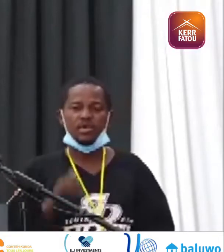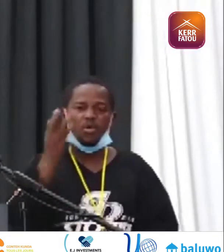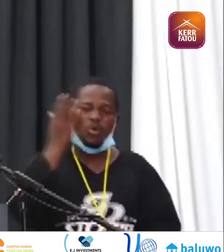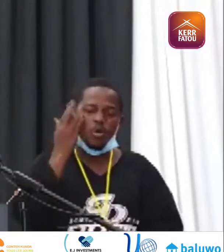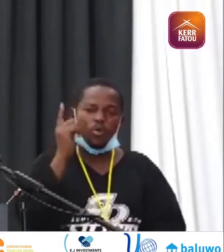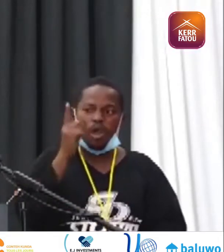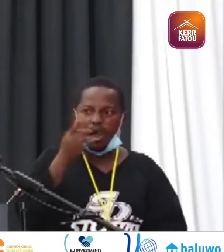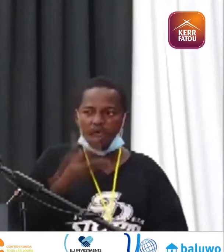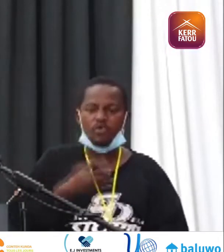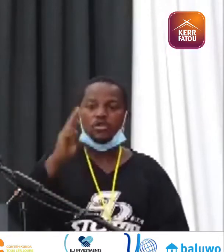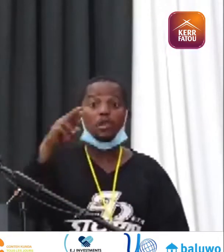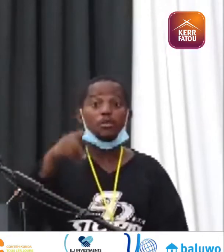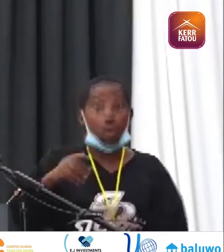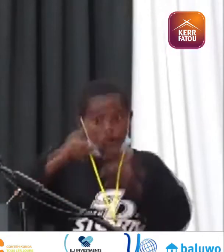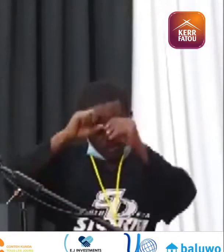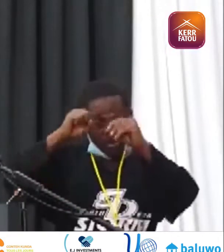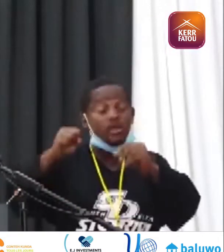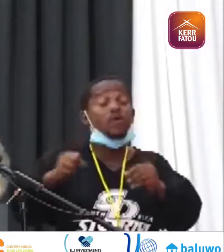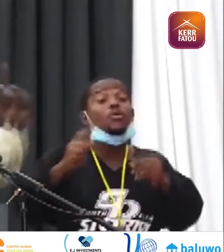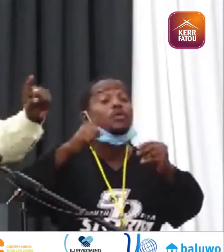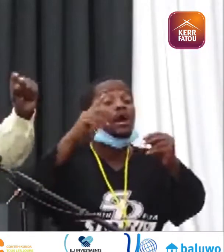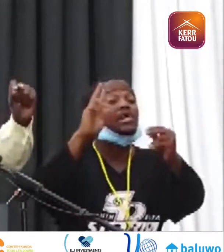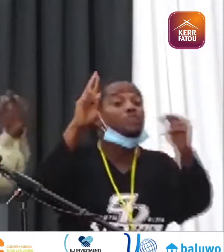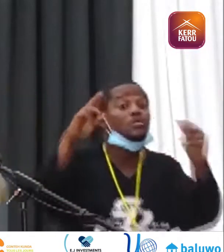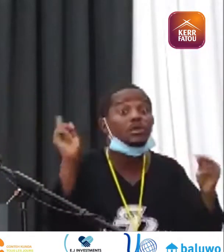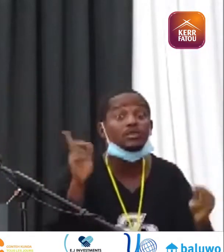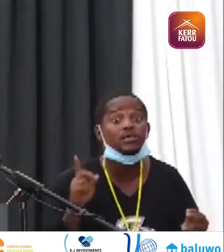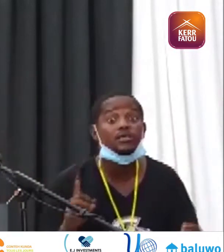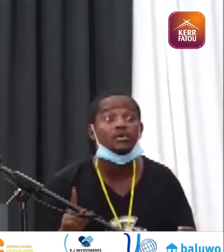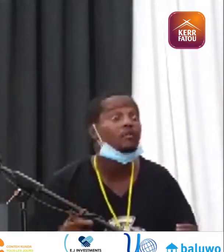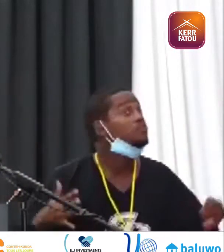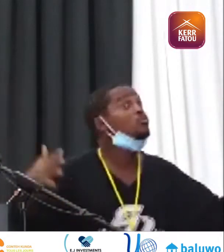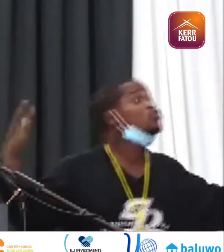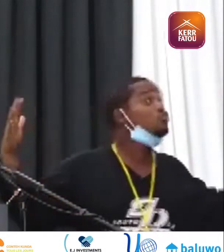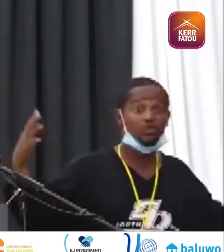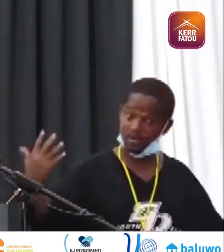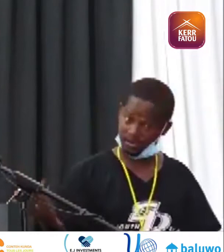when you have a UDP government, what do you expect?